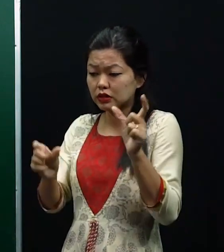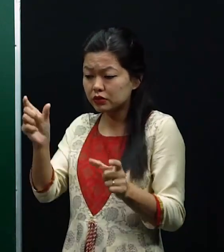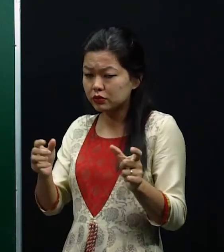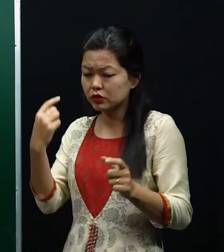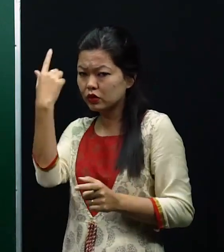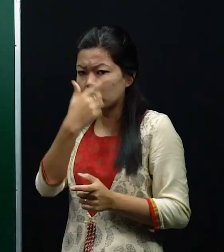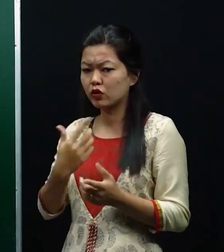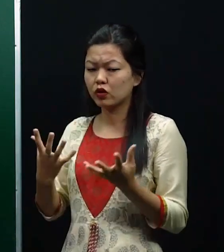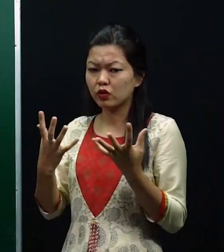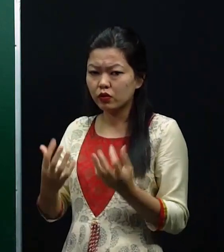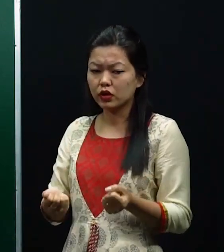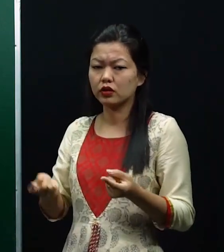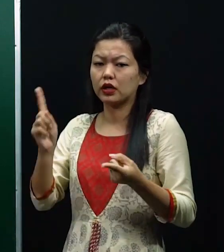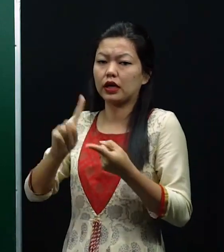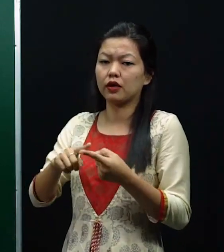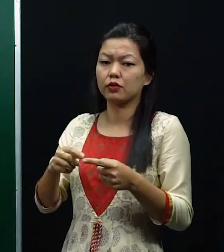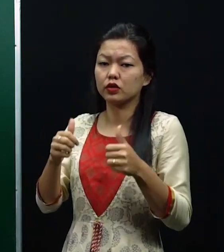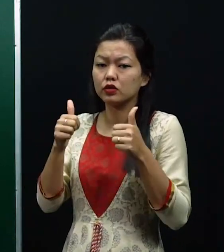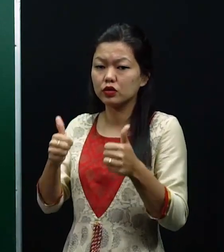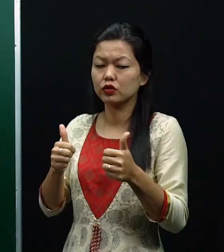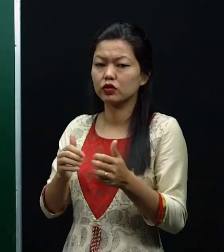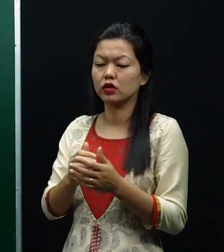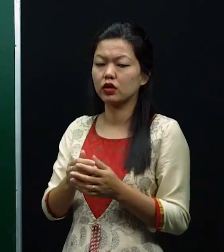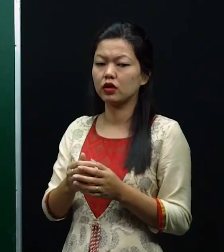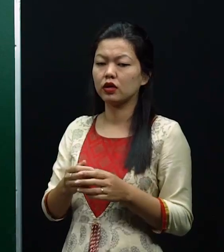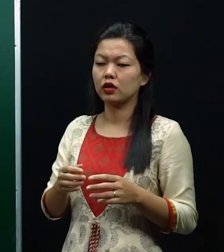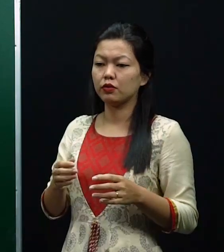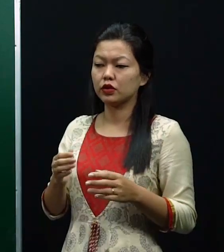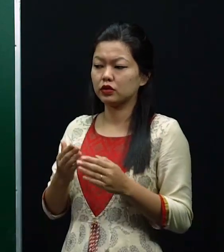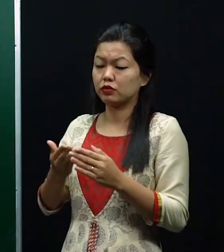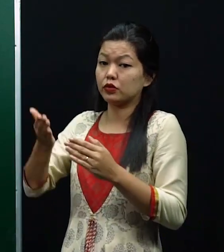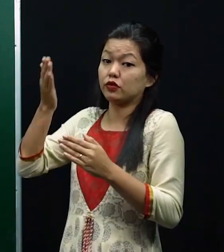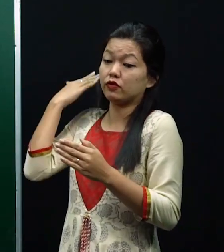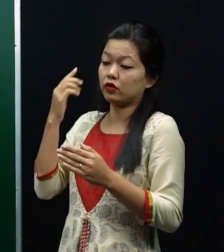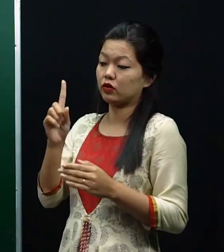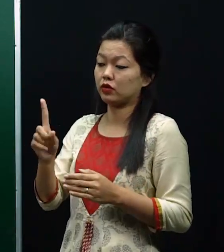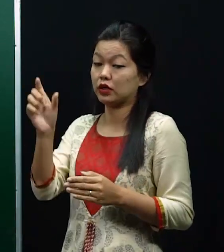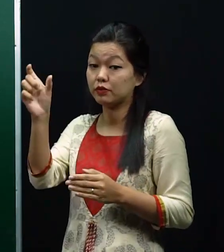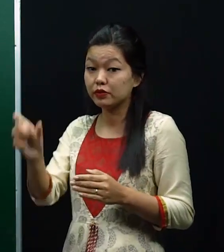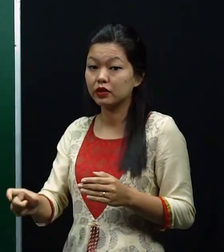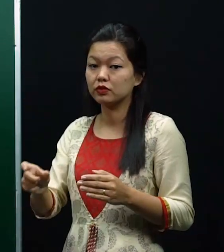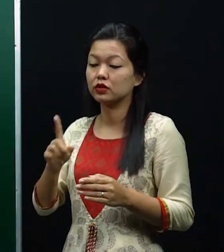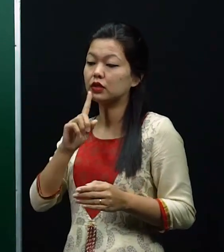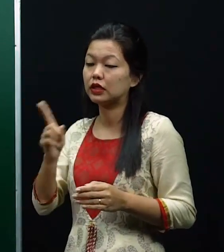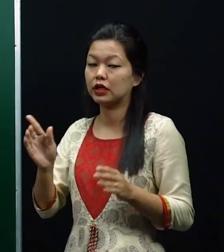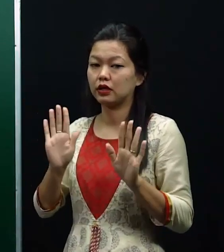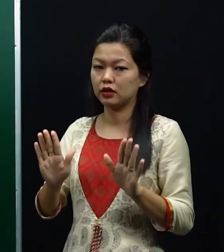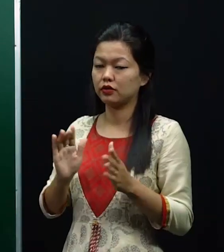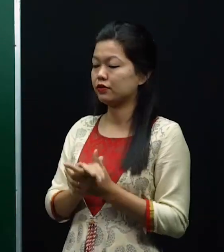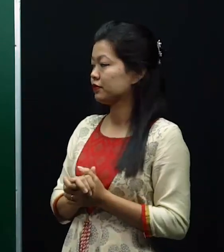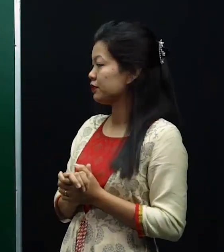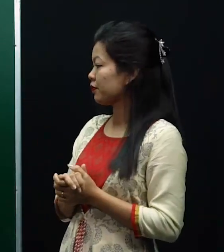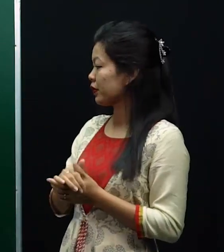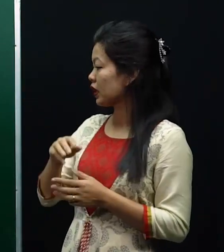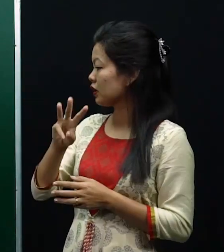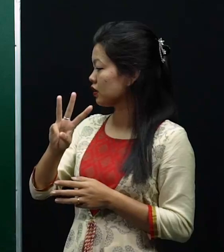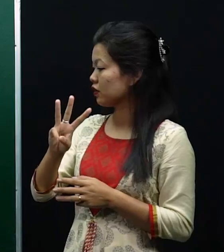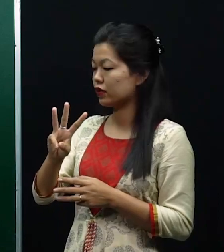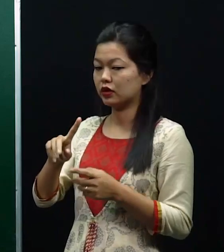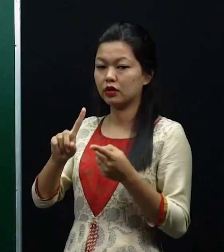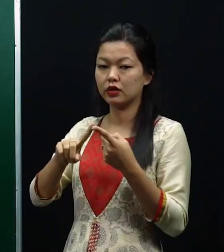So we are going to do with F here because belief refers to the noun form. You might have studied this in your grammar classes. And